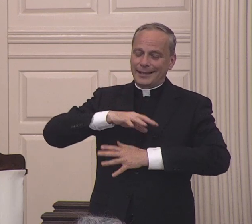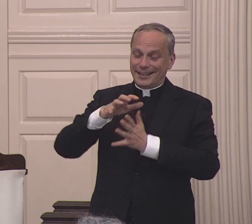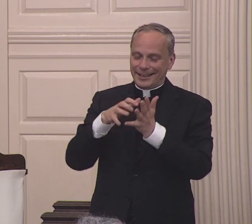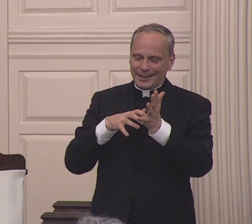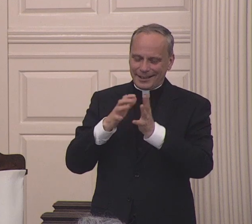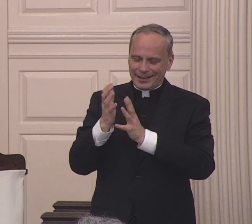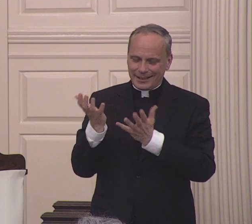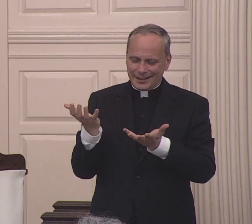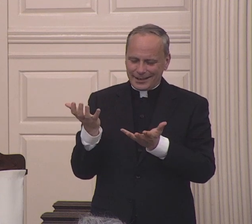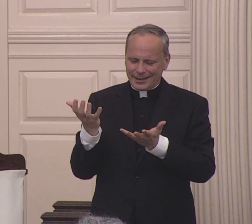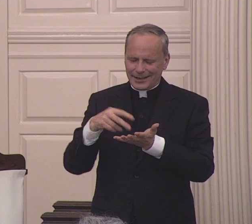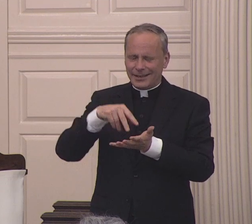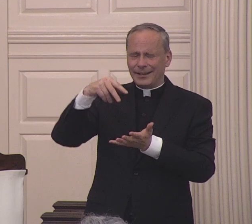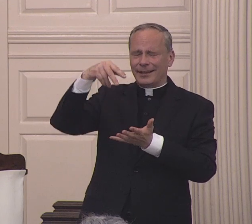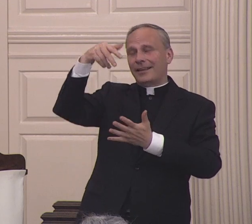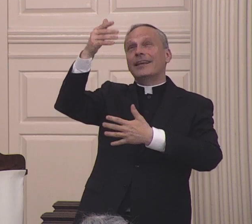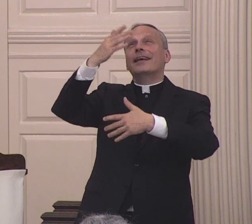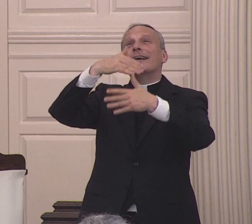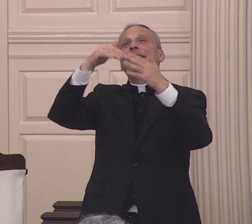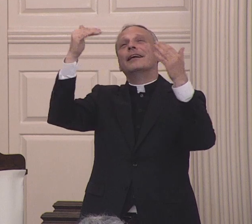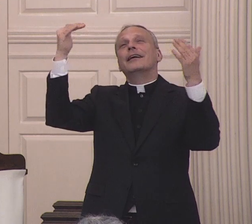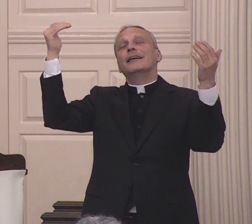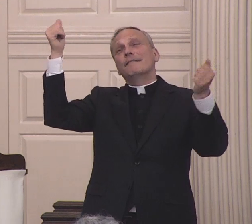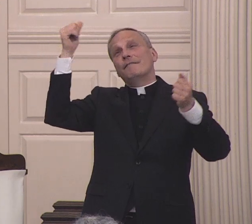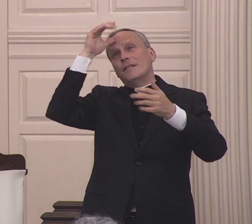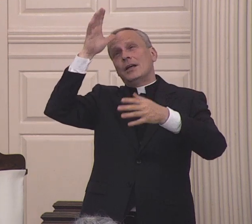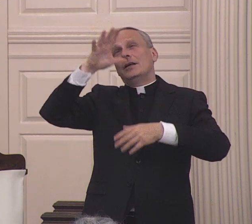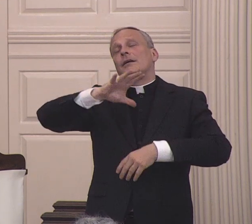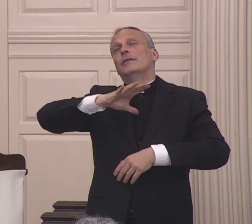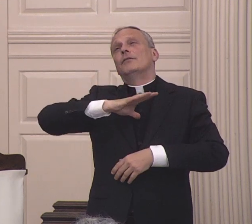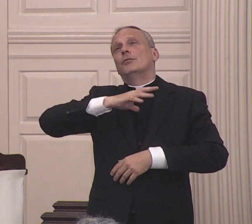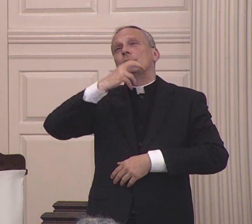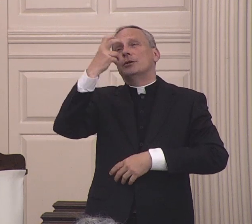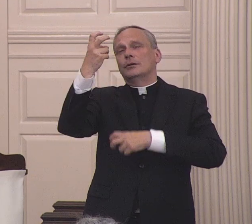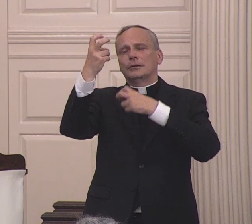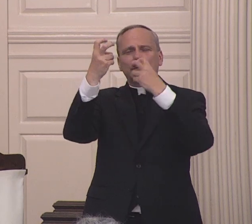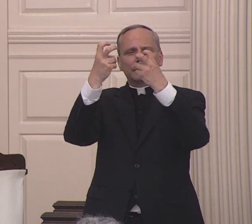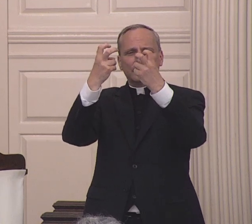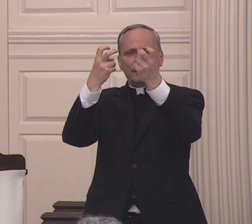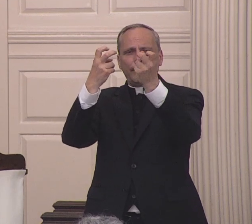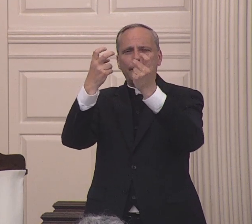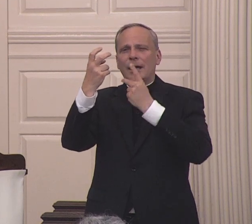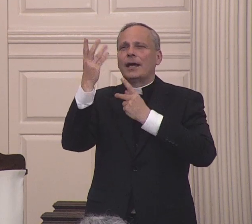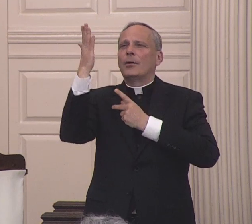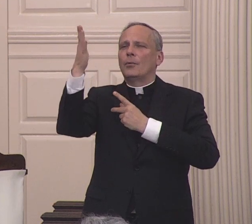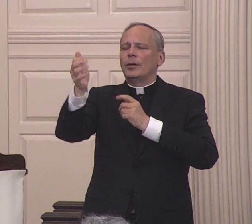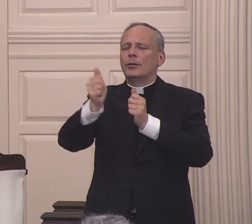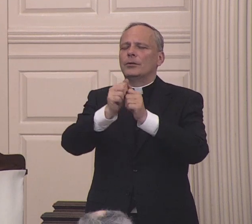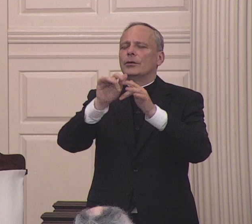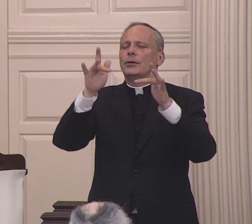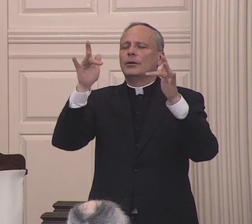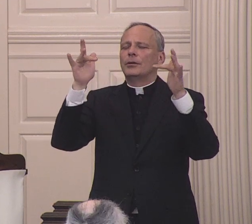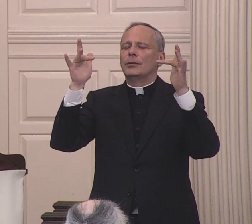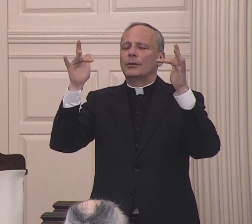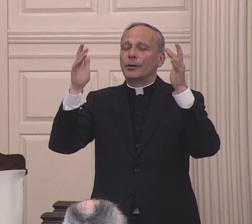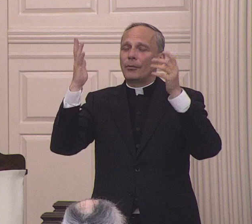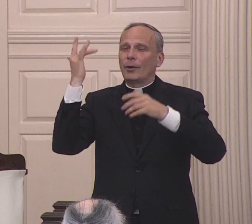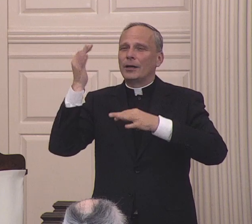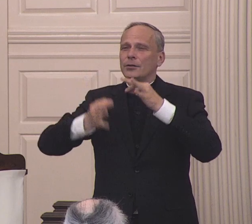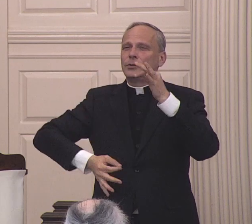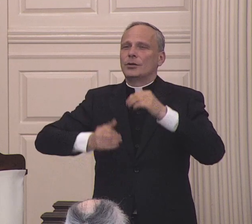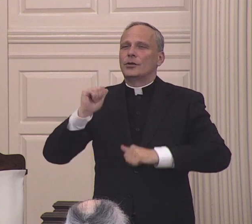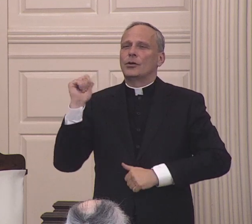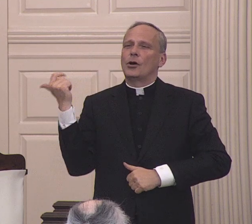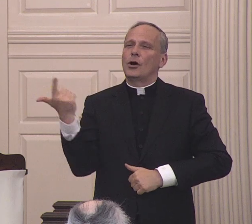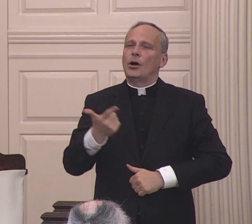with the Scriptures. He ascended into heaven and is seated at the right hand of the Father. Will come again in glory